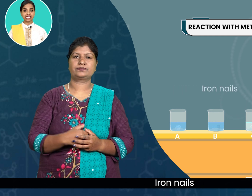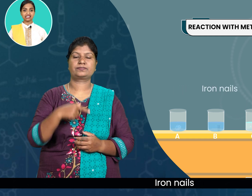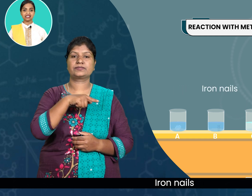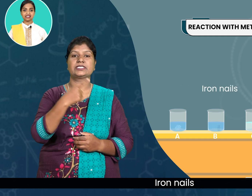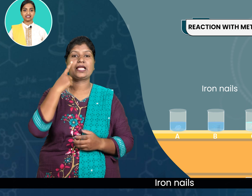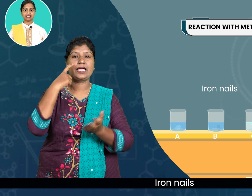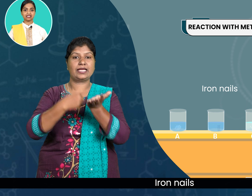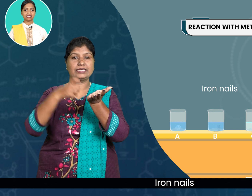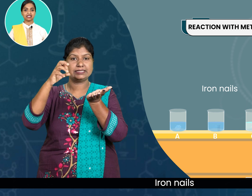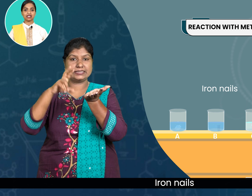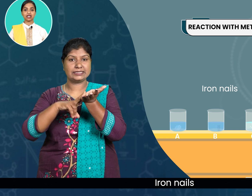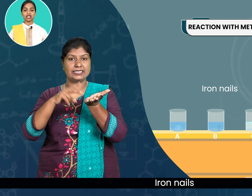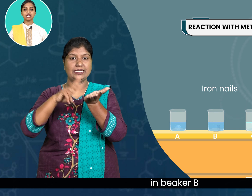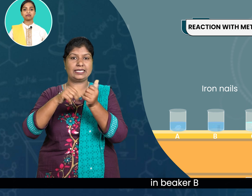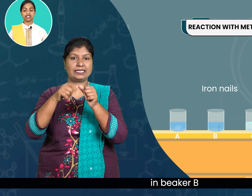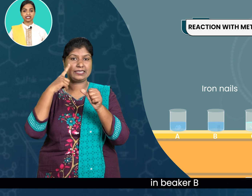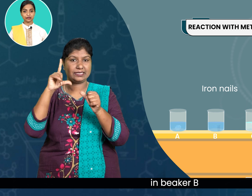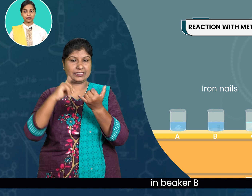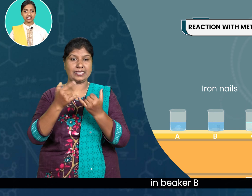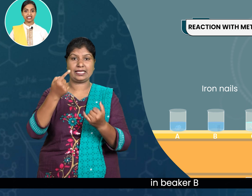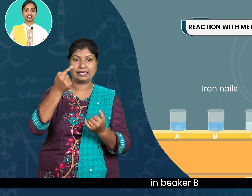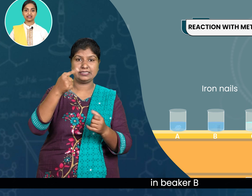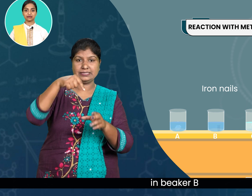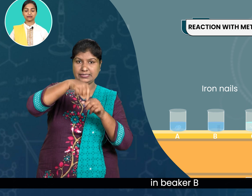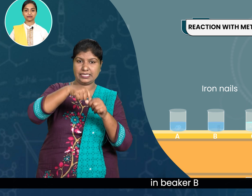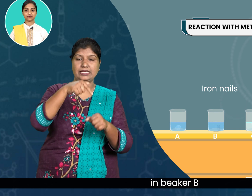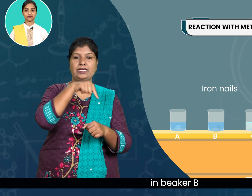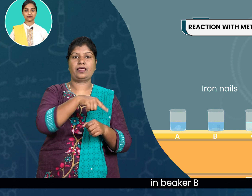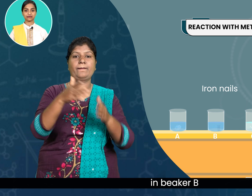iron nails in beaker B,